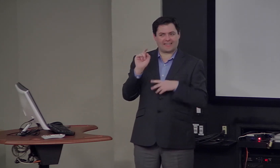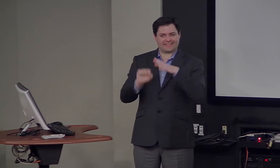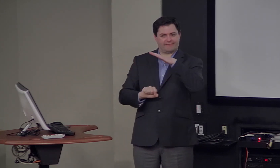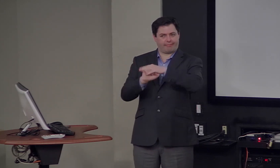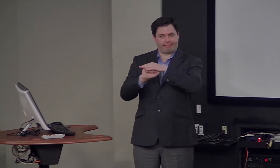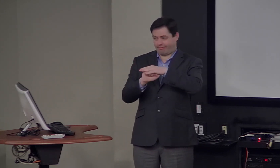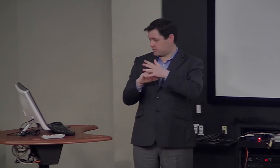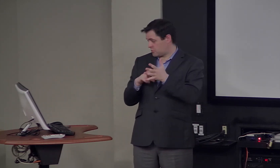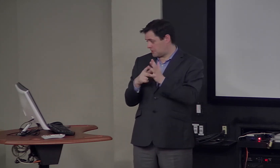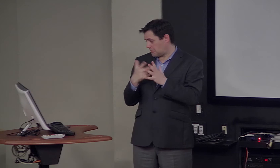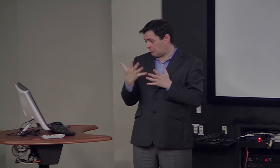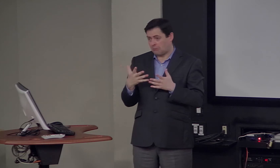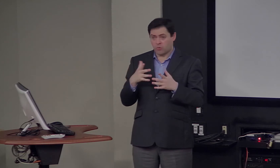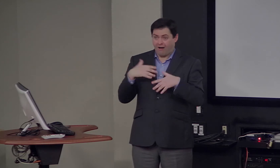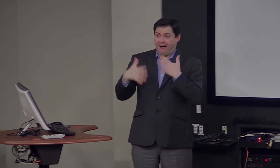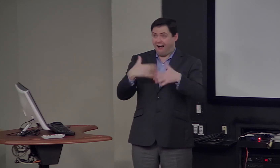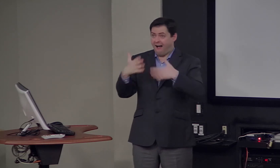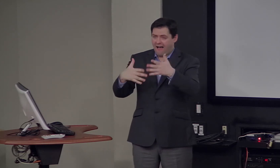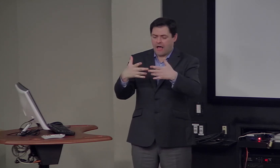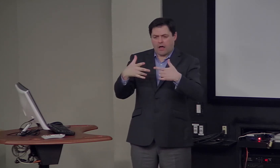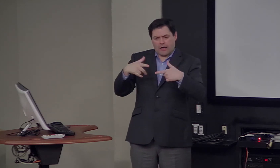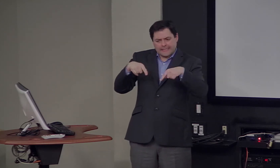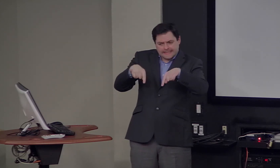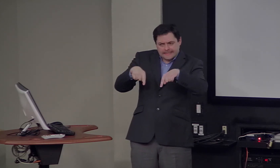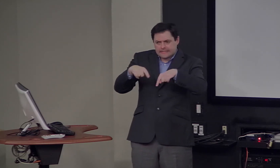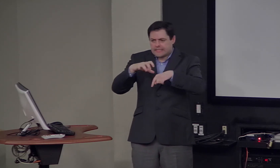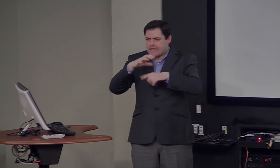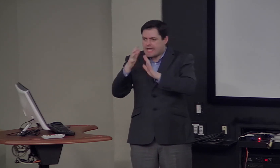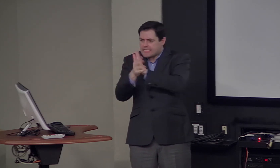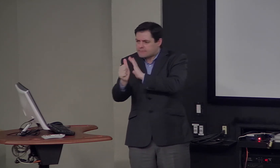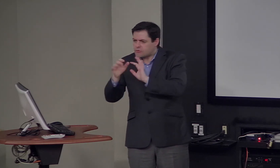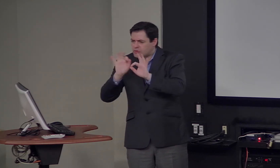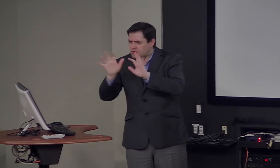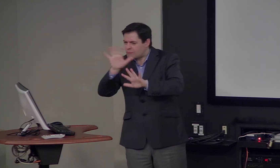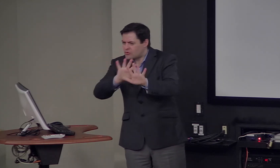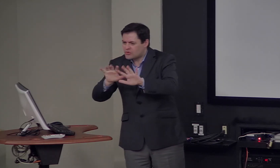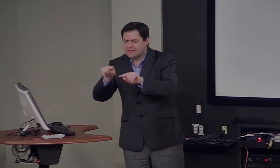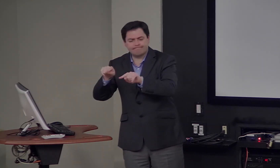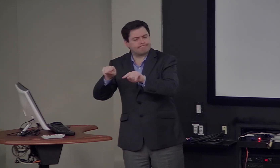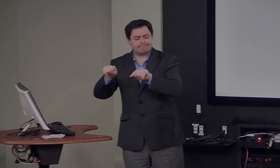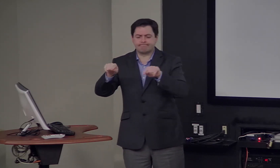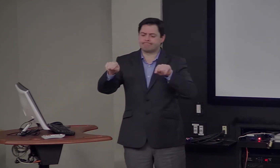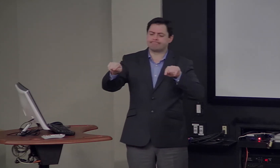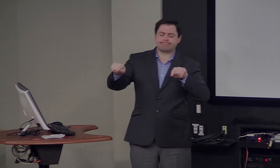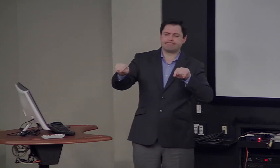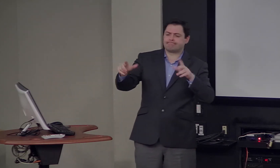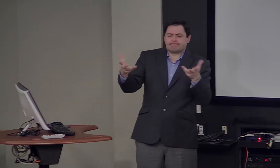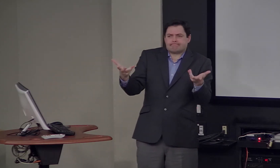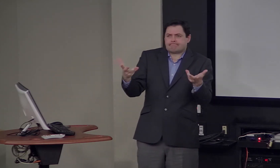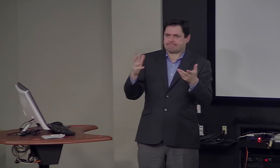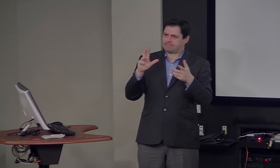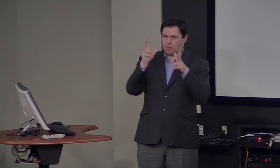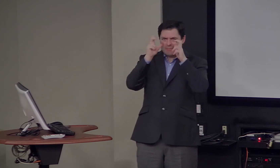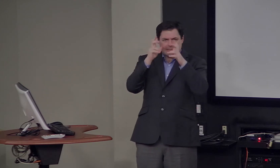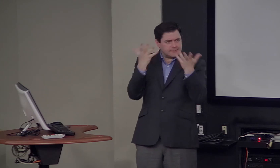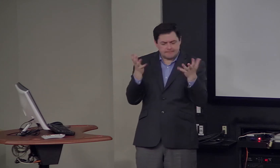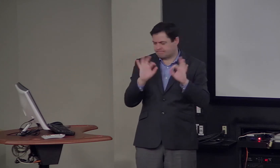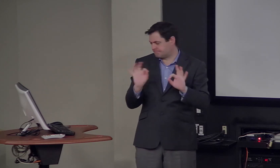well, beyond the age of 35. So cognitive processing does reach a plateau, a ceiling point. And so perhaps that's